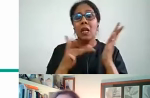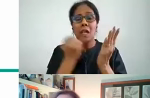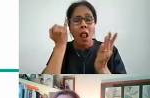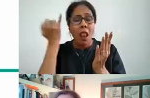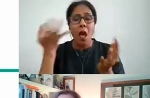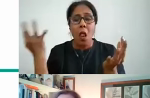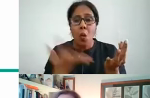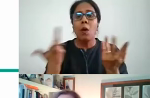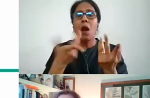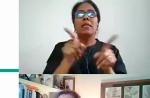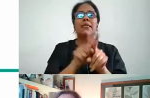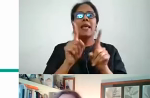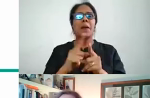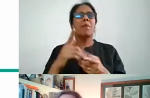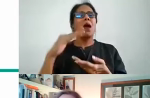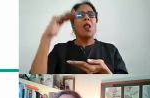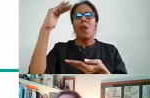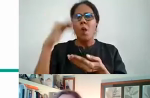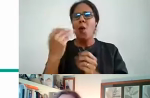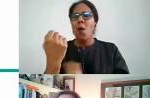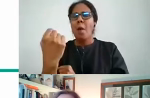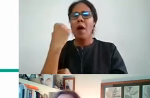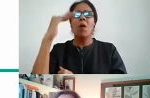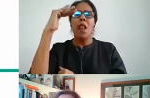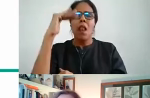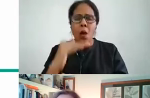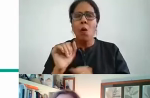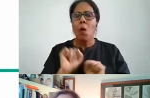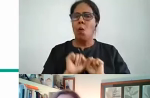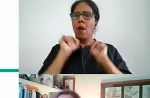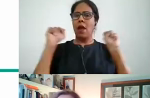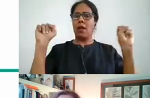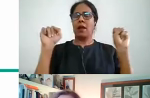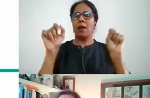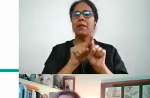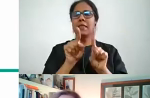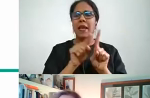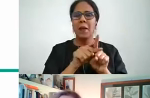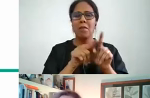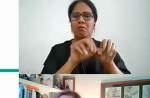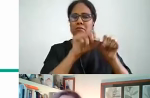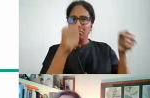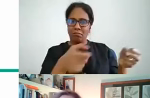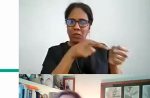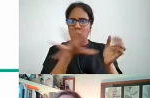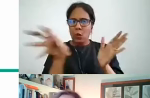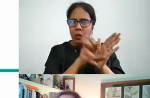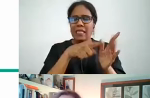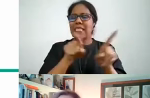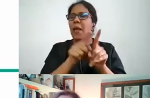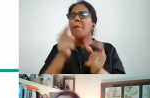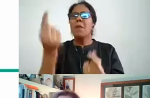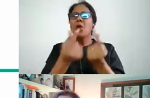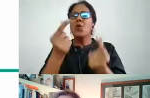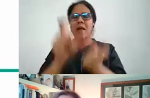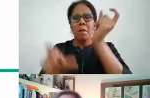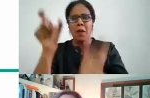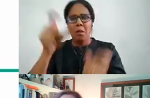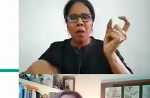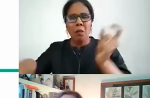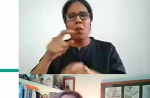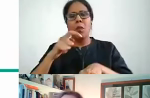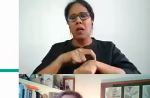-power wake-up radio that can detect and be notified when there's traffic for a station. So the bulk of the